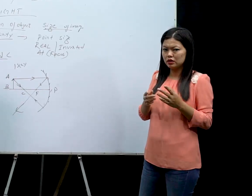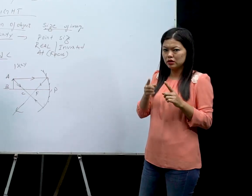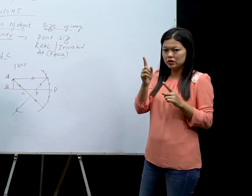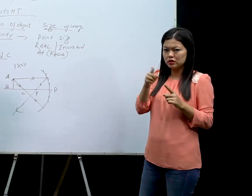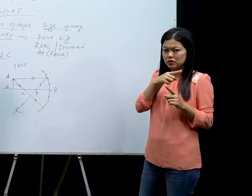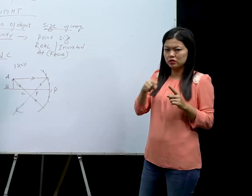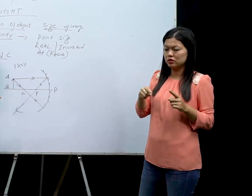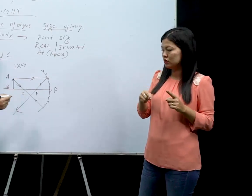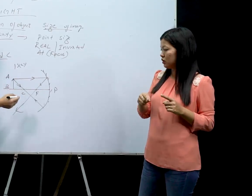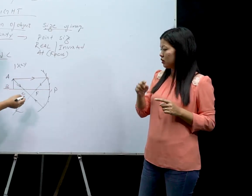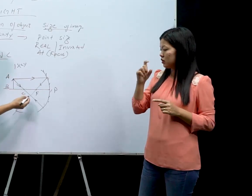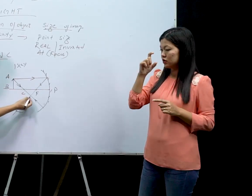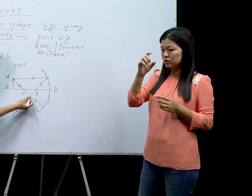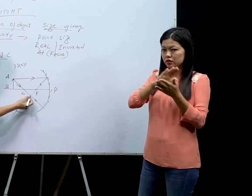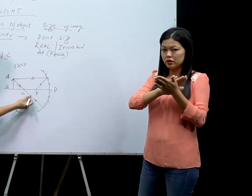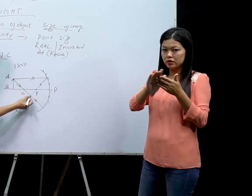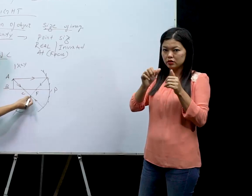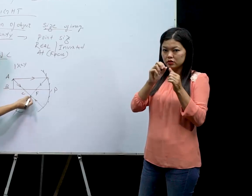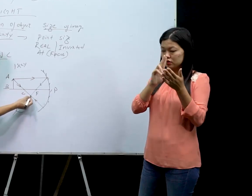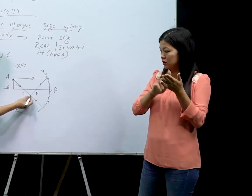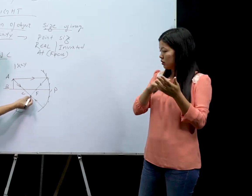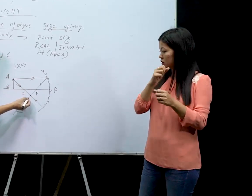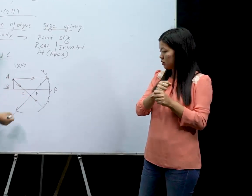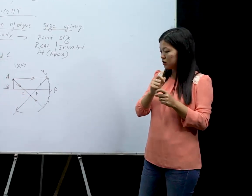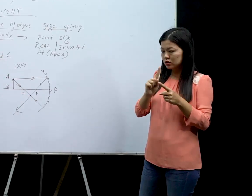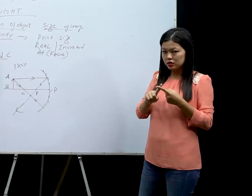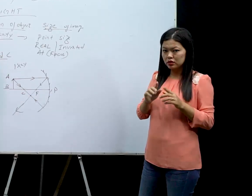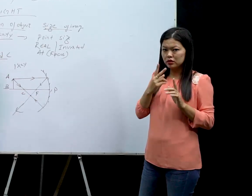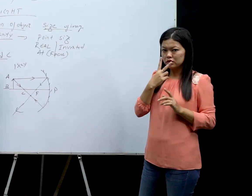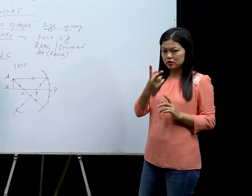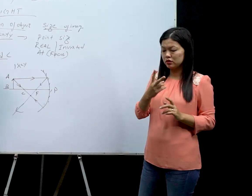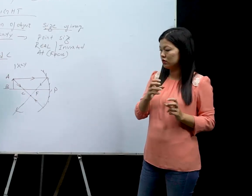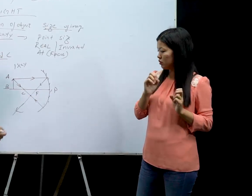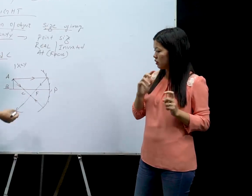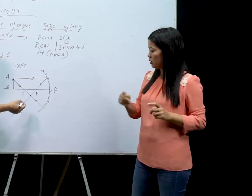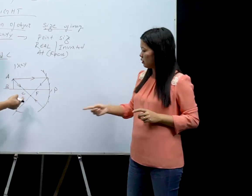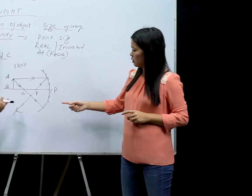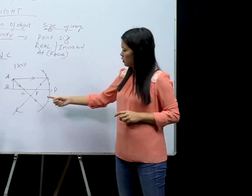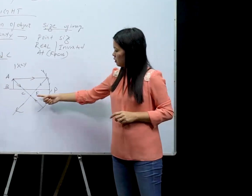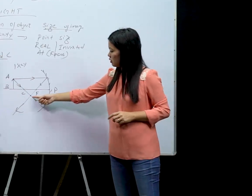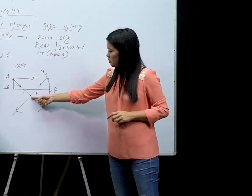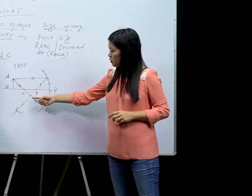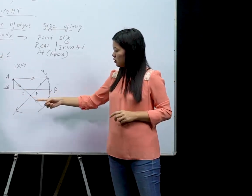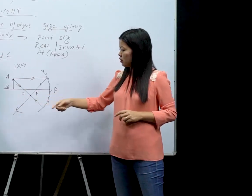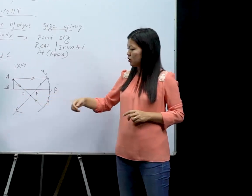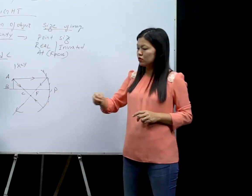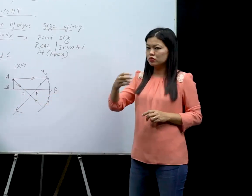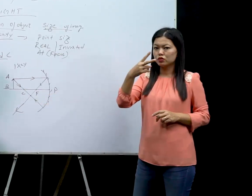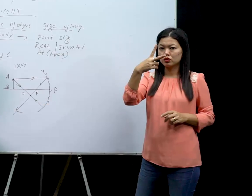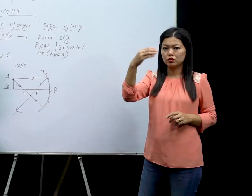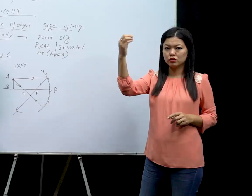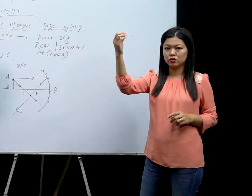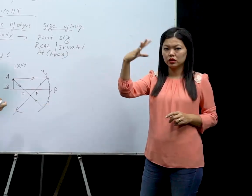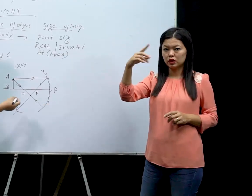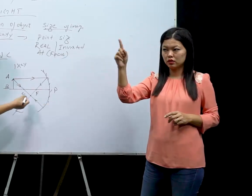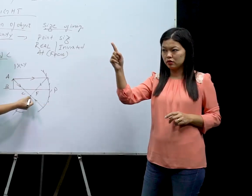intersection? Now we see the intersection here, right? We see two clashes. Two